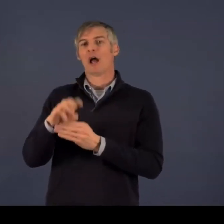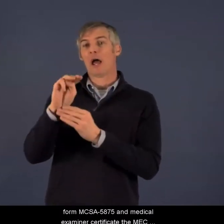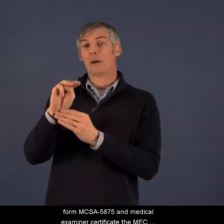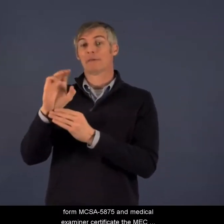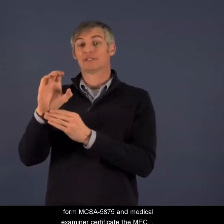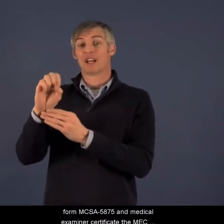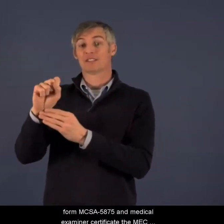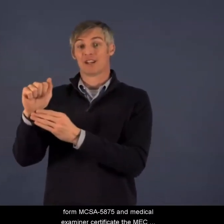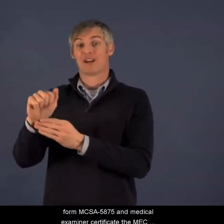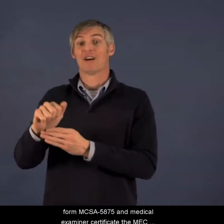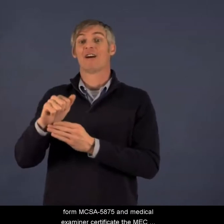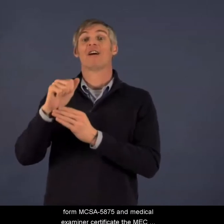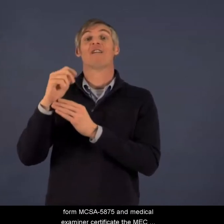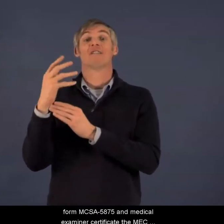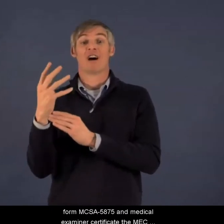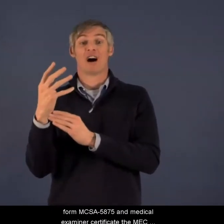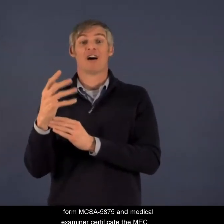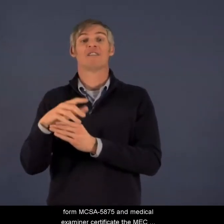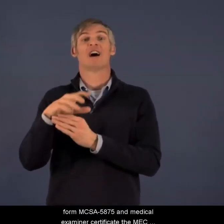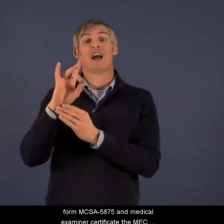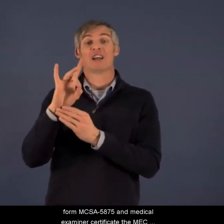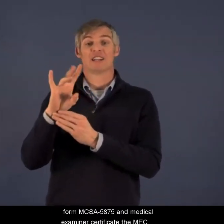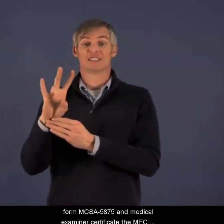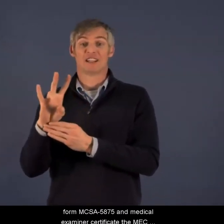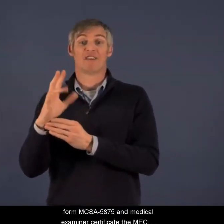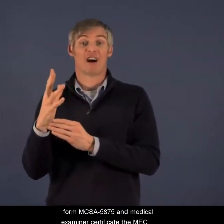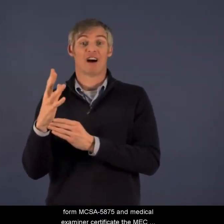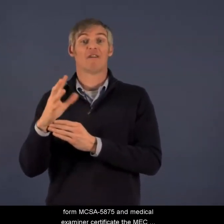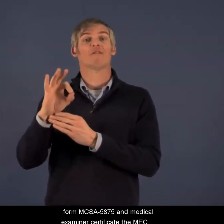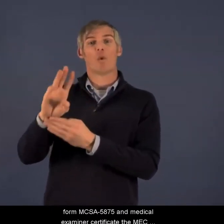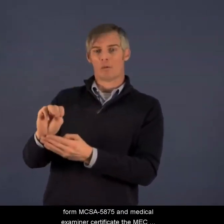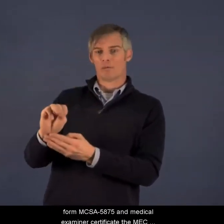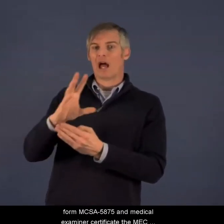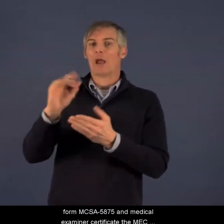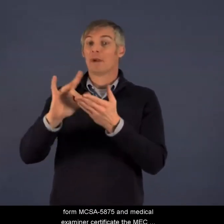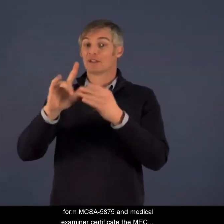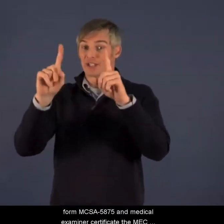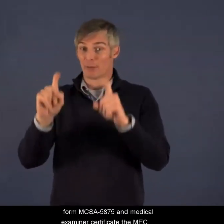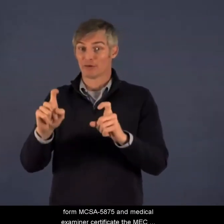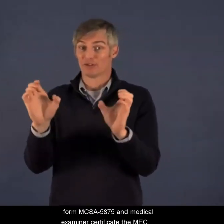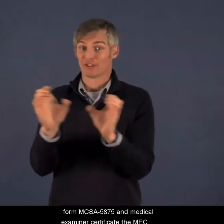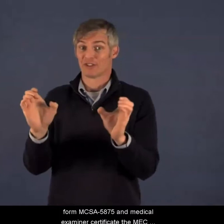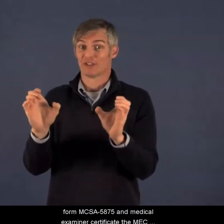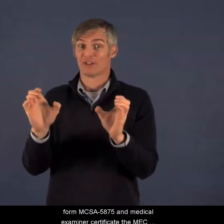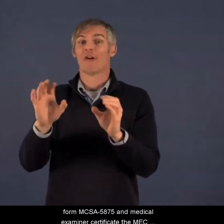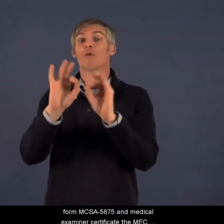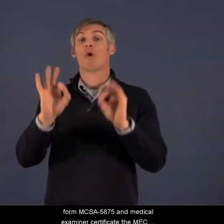from MCSA 5875 and medical examiner's certificate, the MEC, form